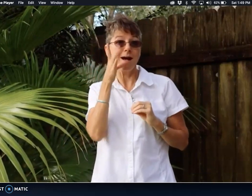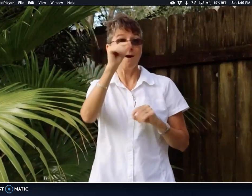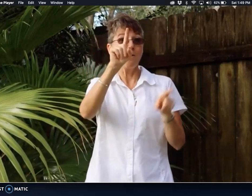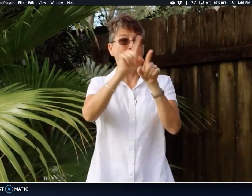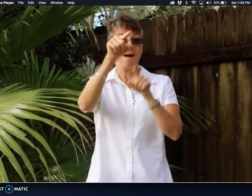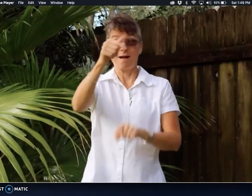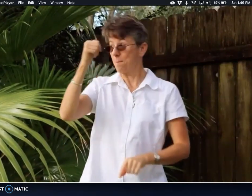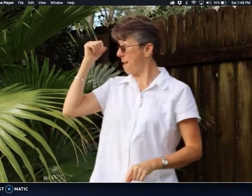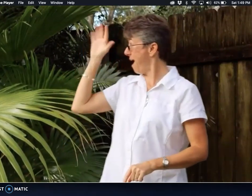or if you have